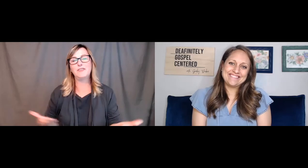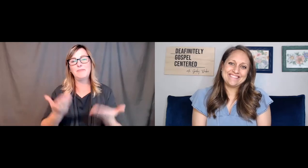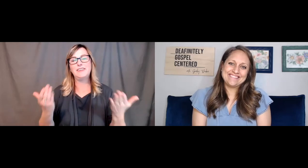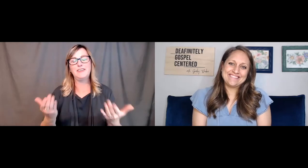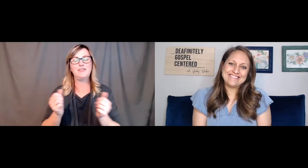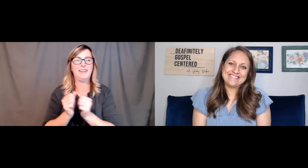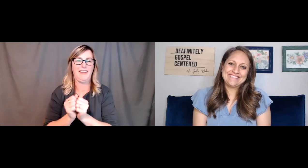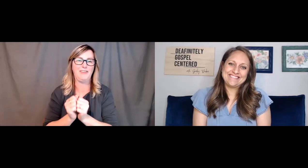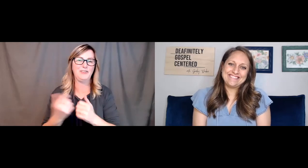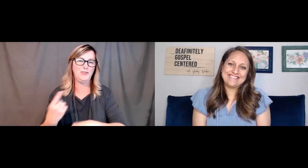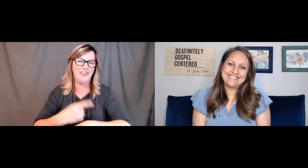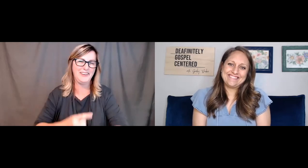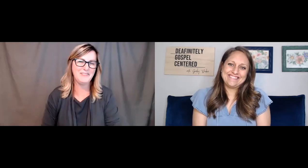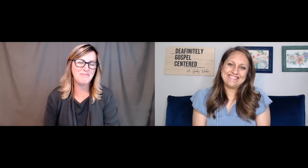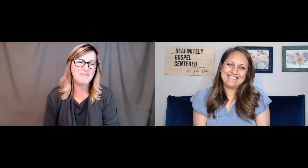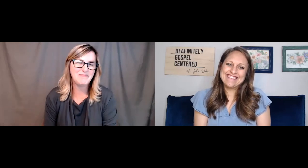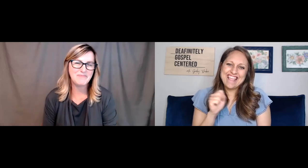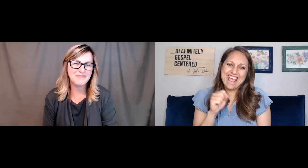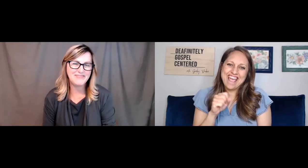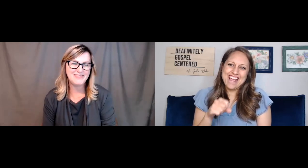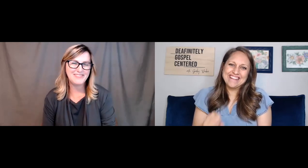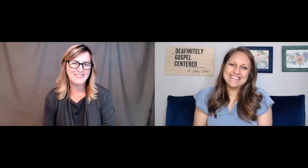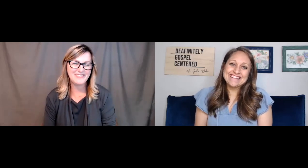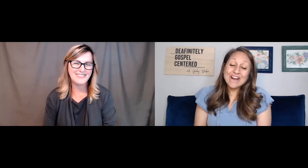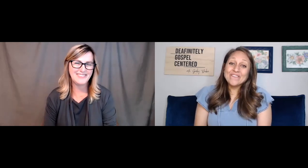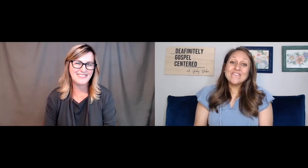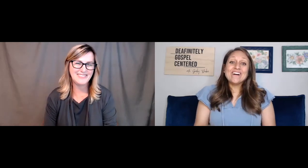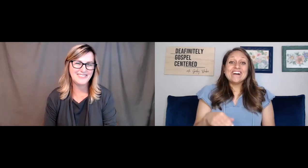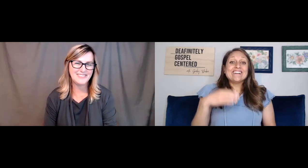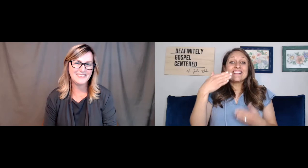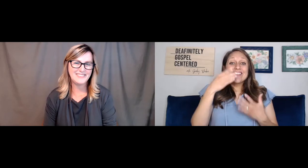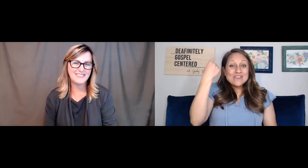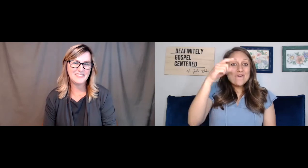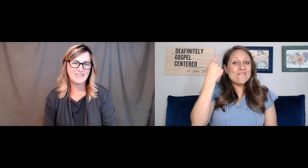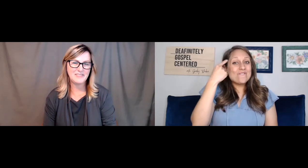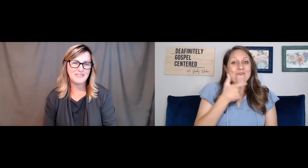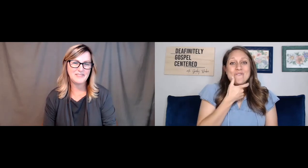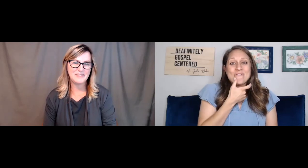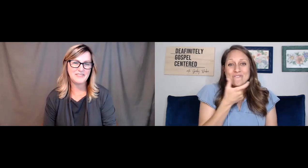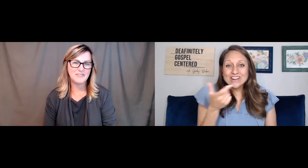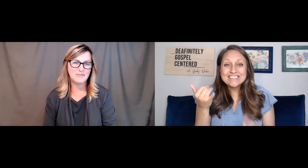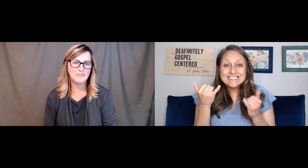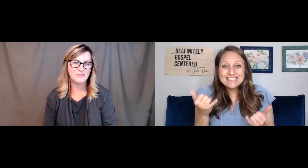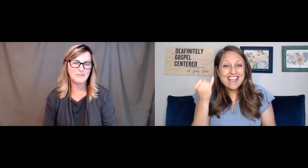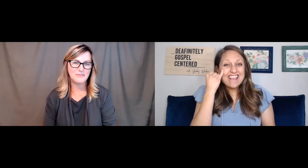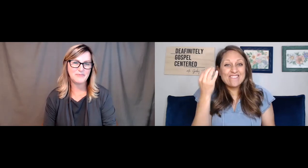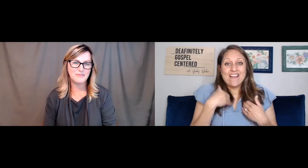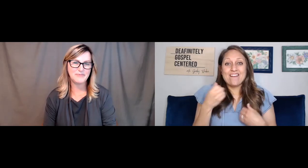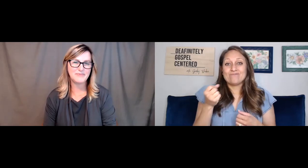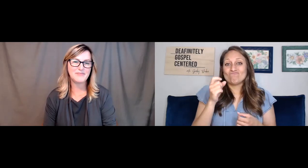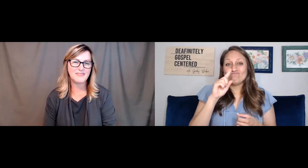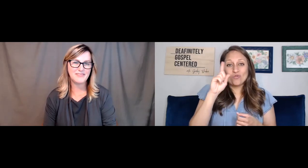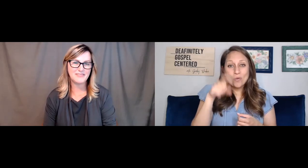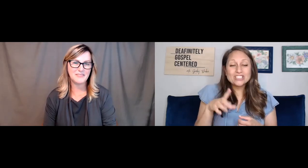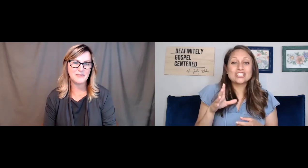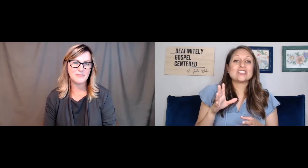Yes, I enjoyed being part of this. Absolutely. Thank you for having me today. So thank you all to our viewers who are watching this episode. If you